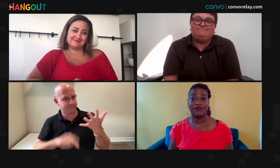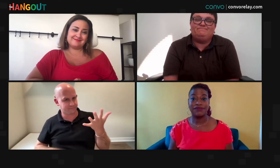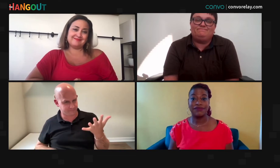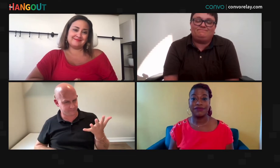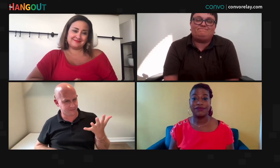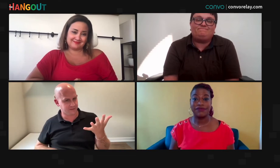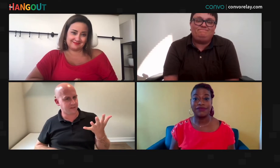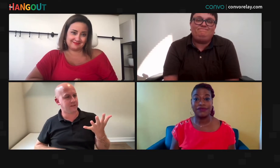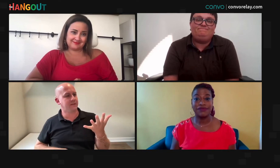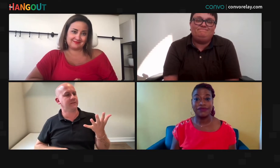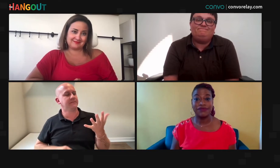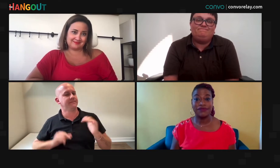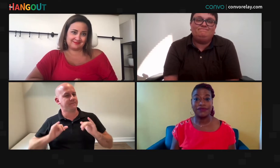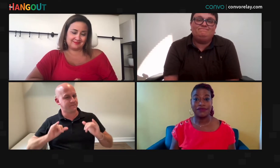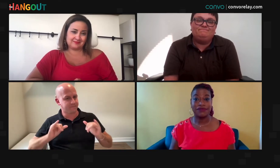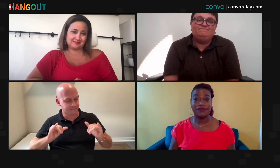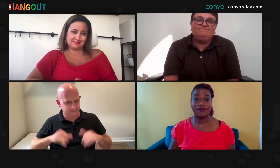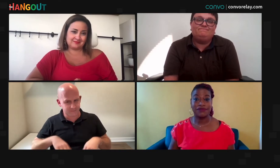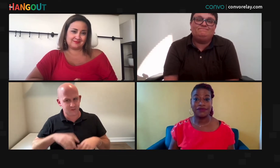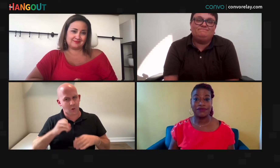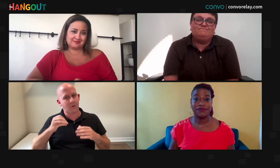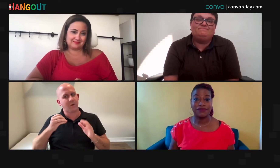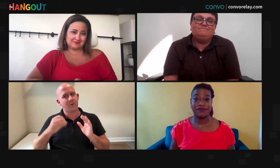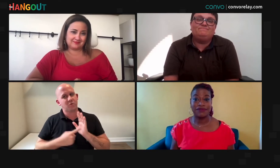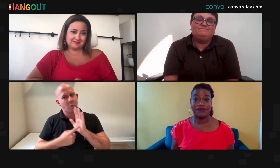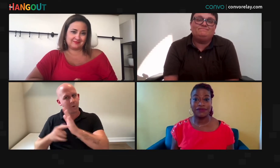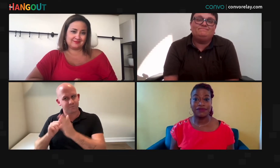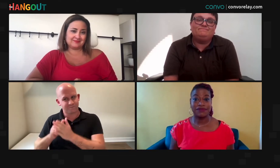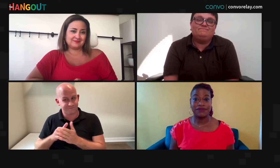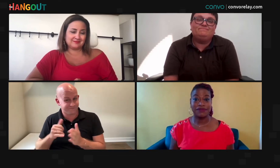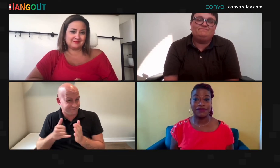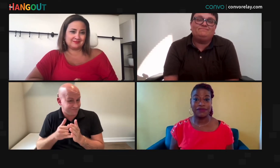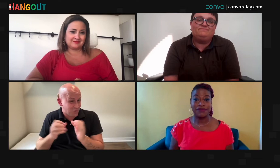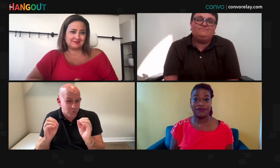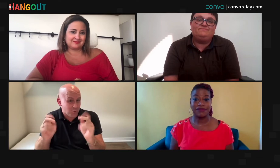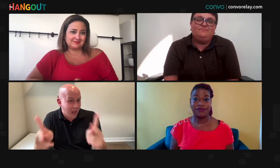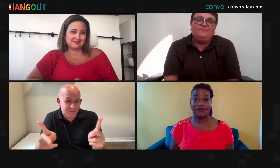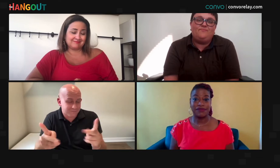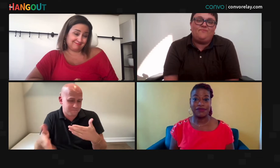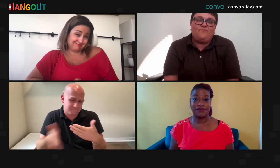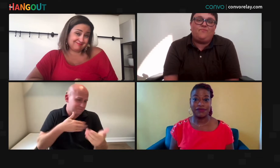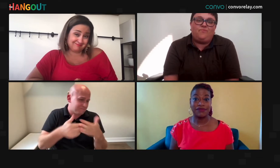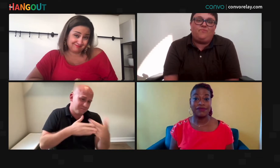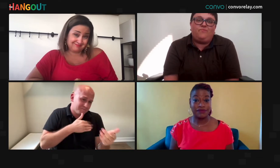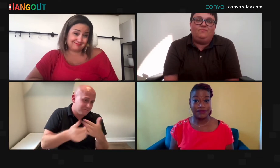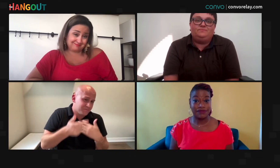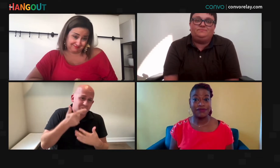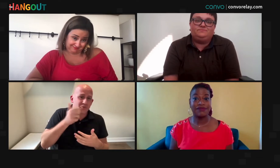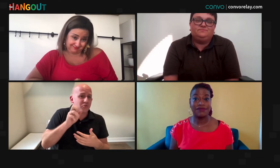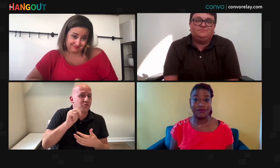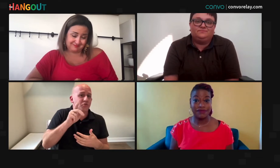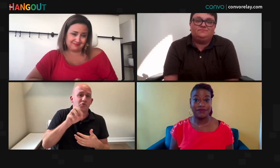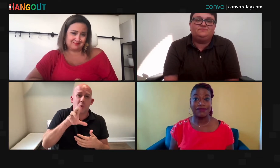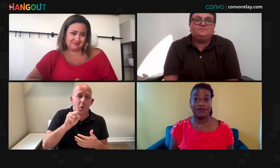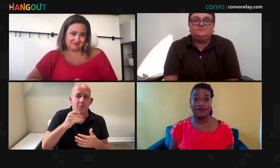But I'm able to disclose that information, and it shows them that it is truly okay, regardless